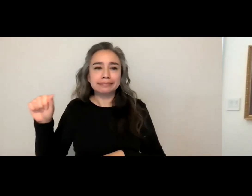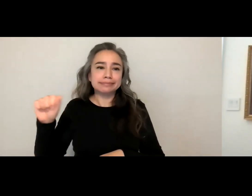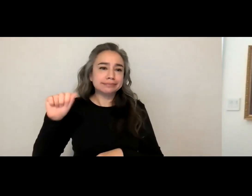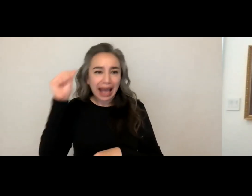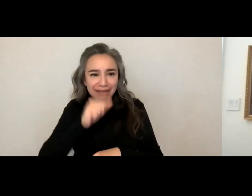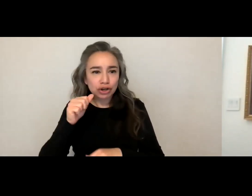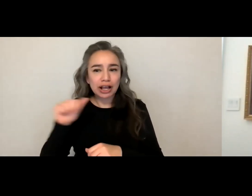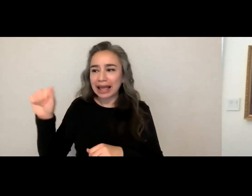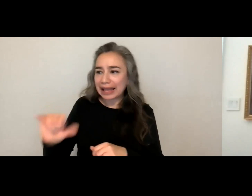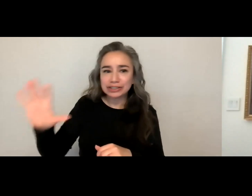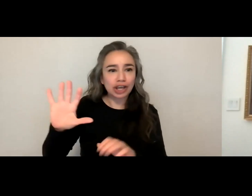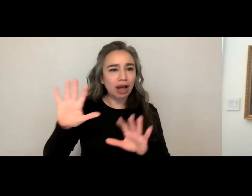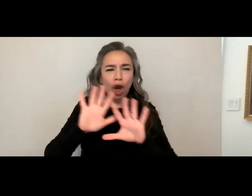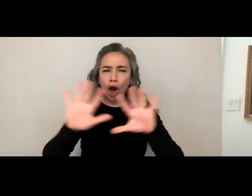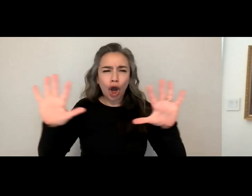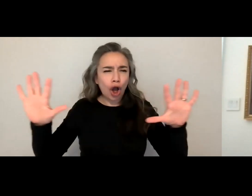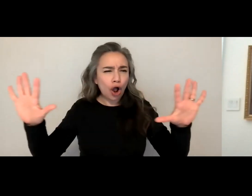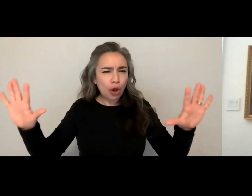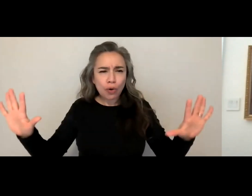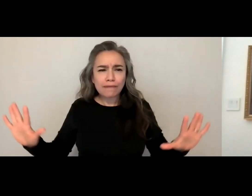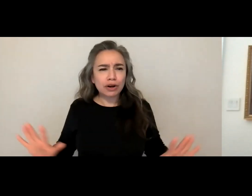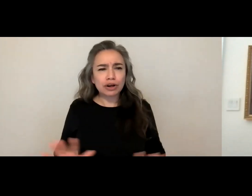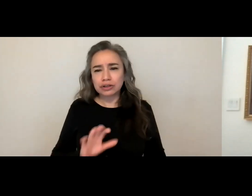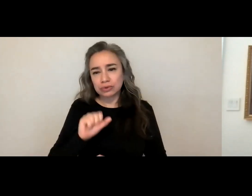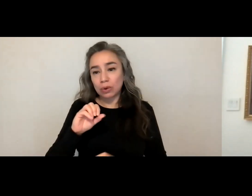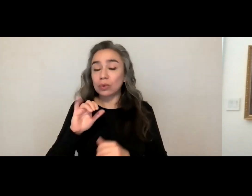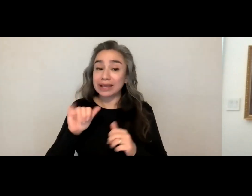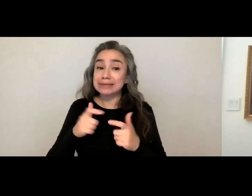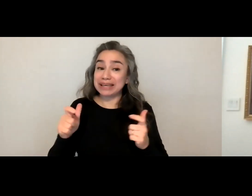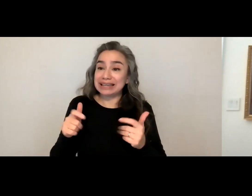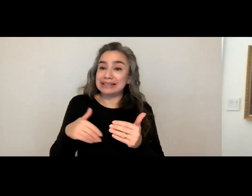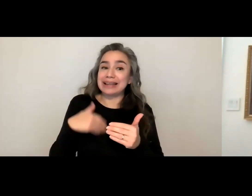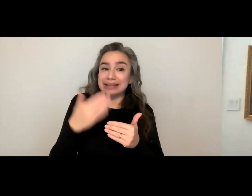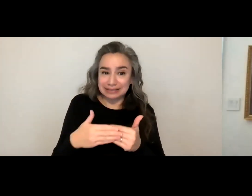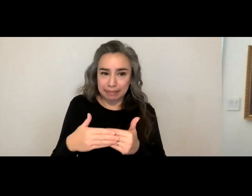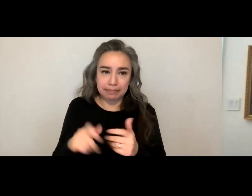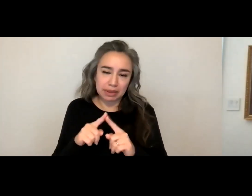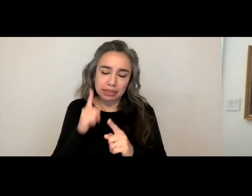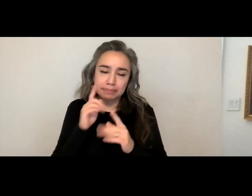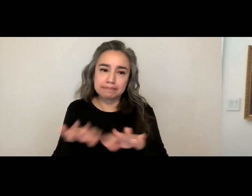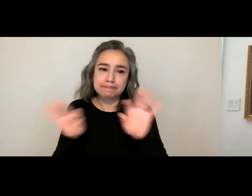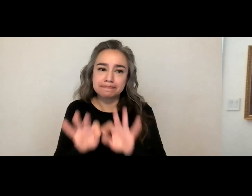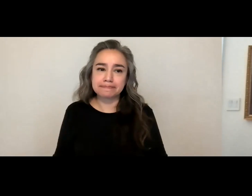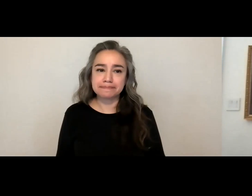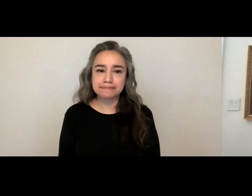you find it all over. So that's a big next step, but I think it's necessary.